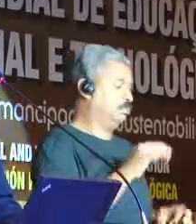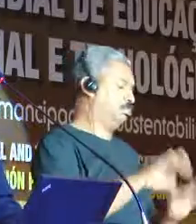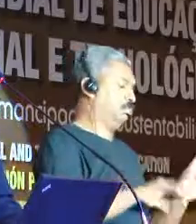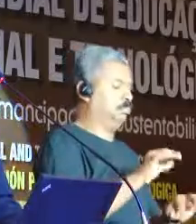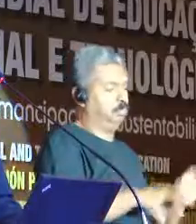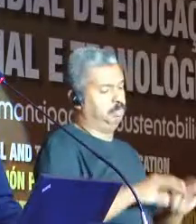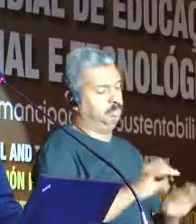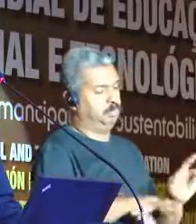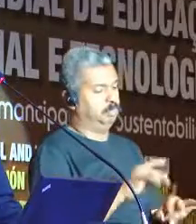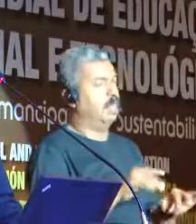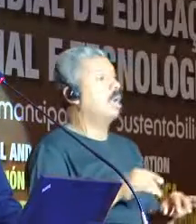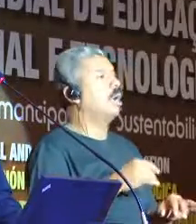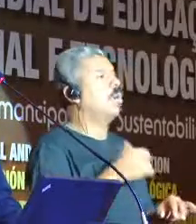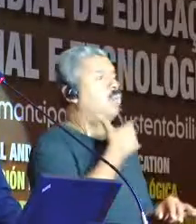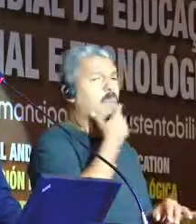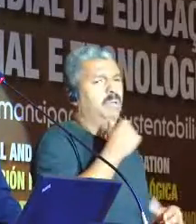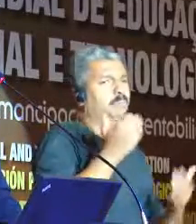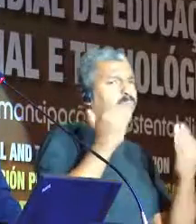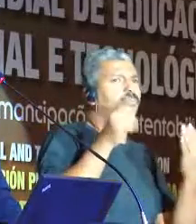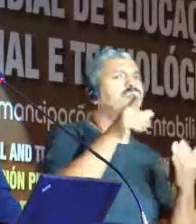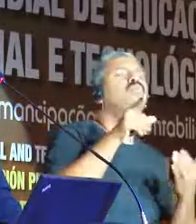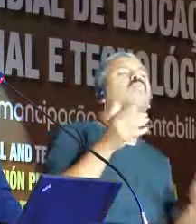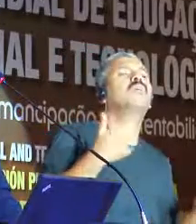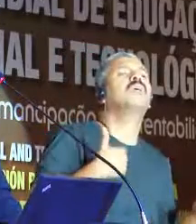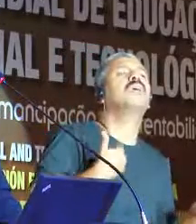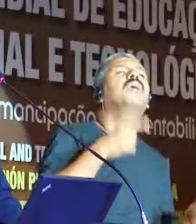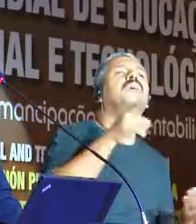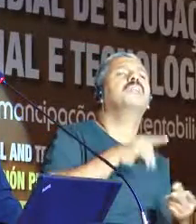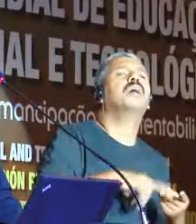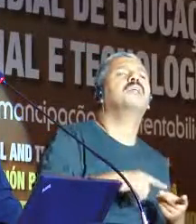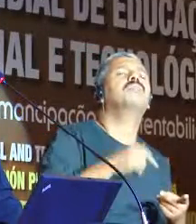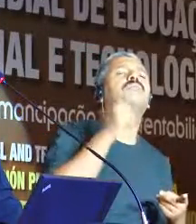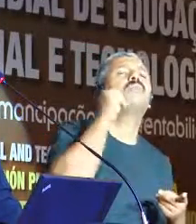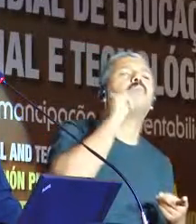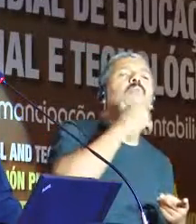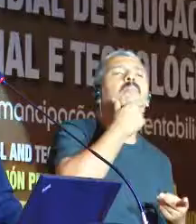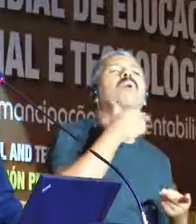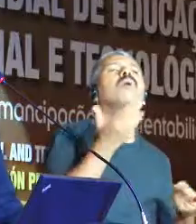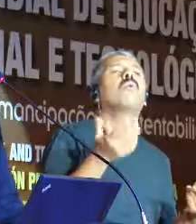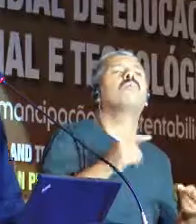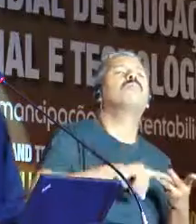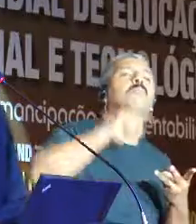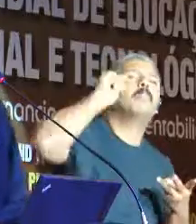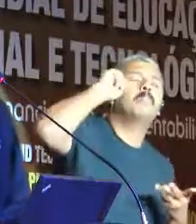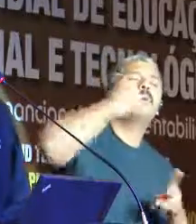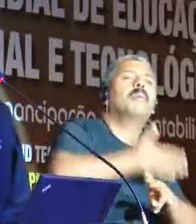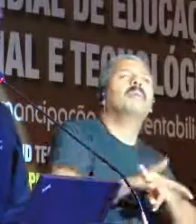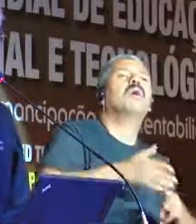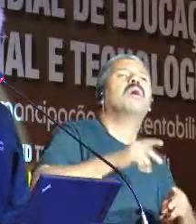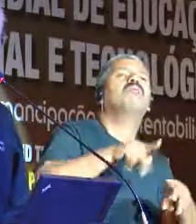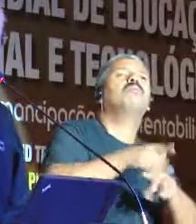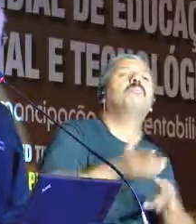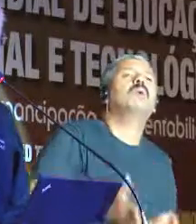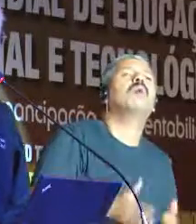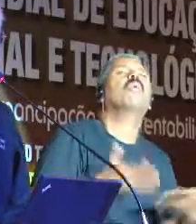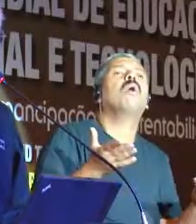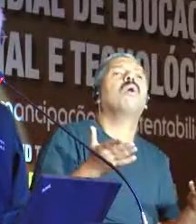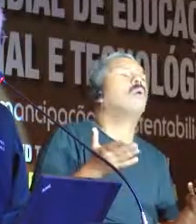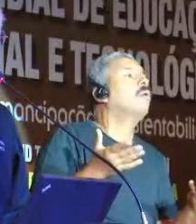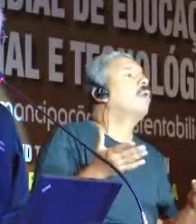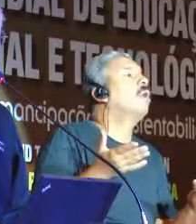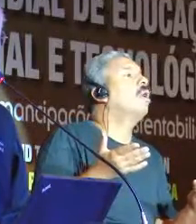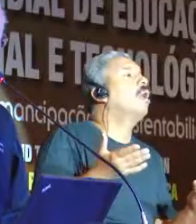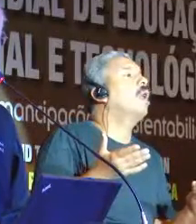were, what race they were, what country they came from,